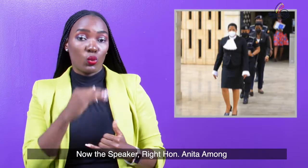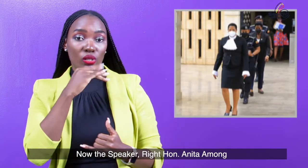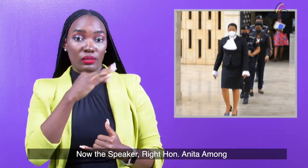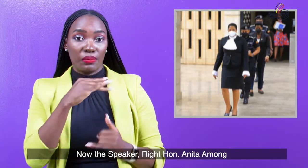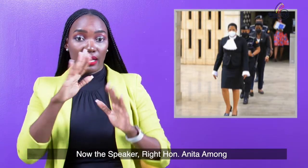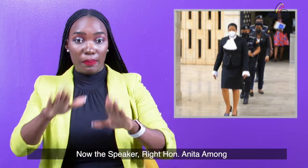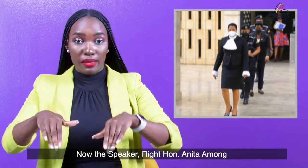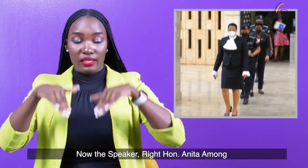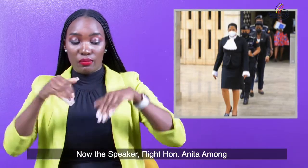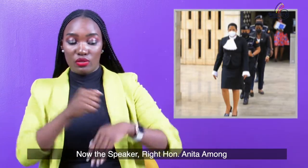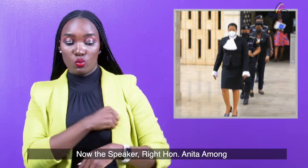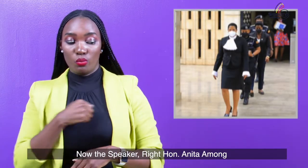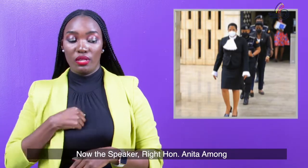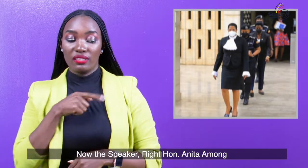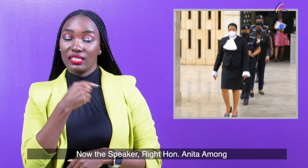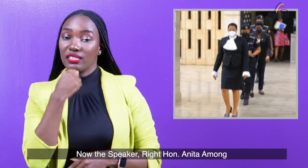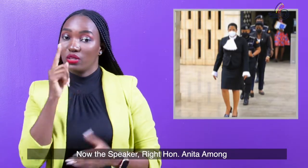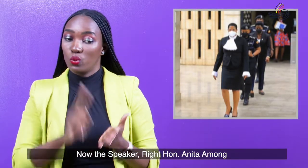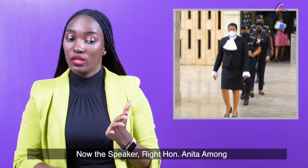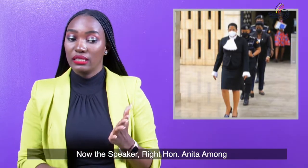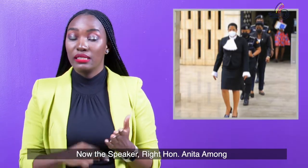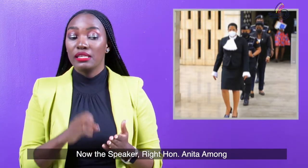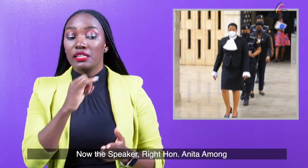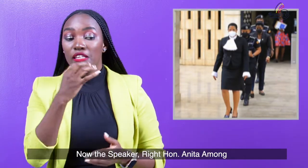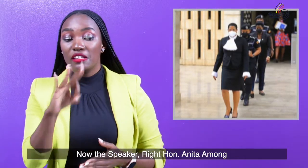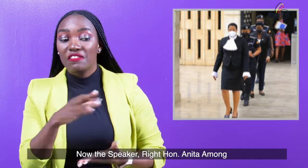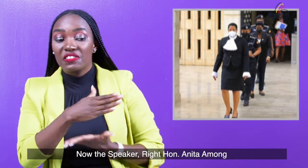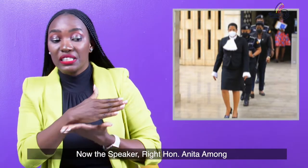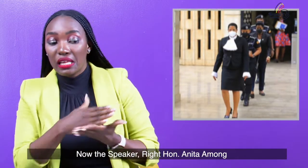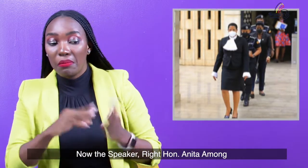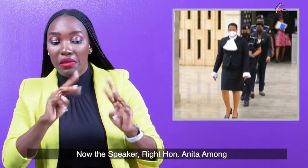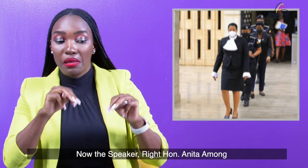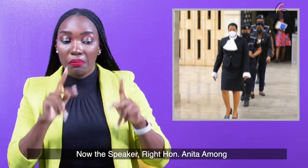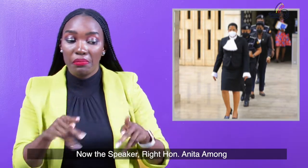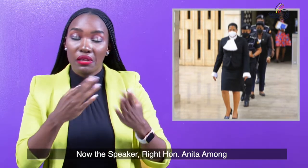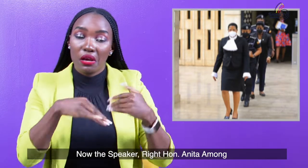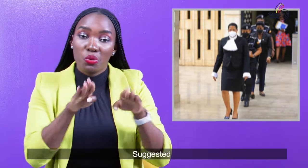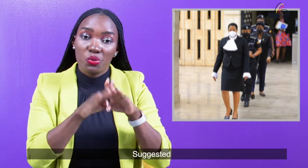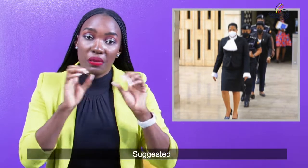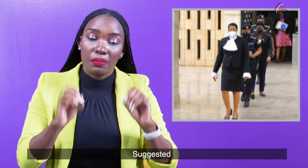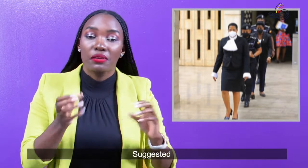And now the Speaker, Right Honorable Anita Among, suggested,